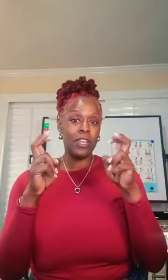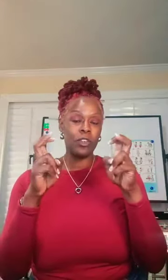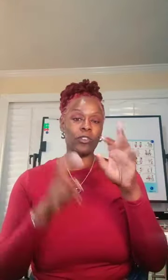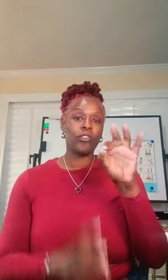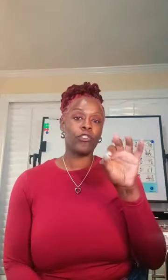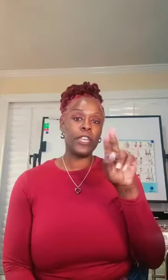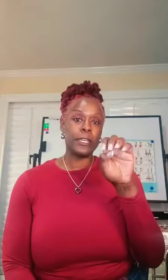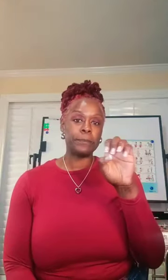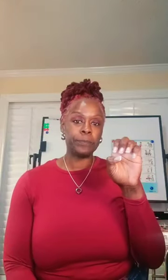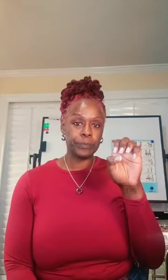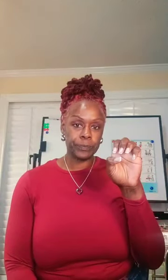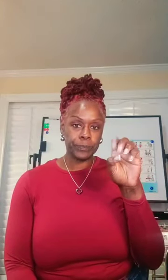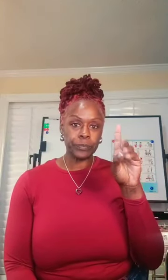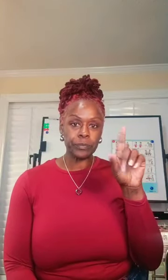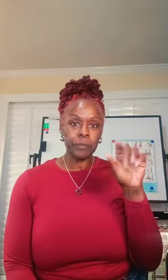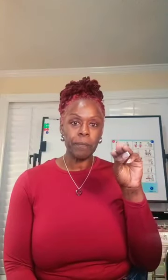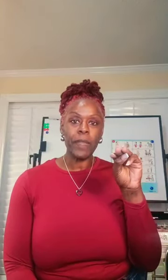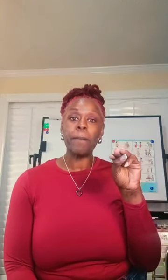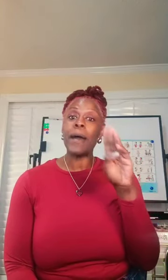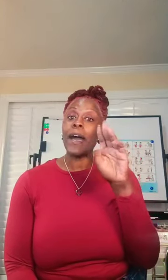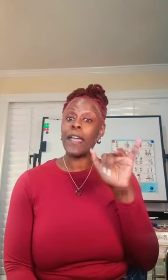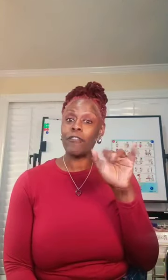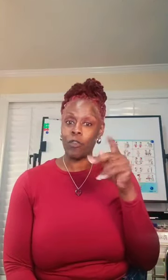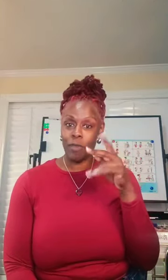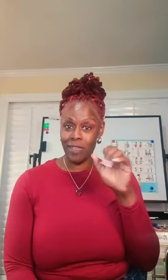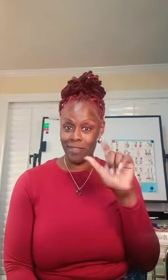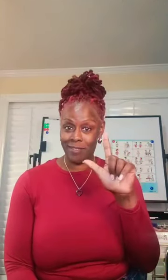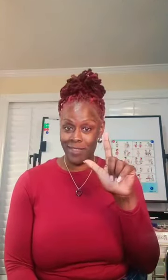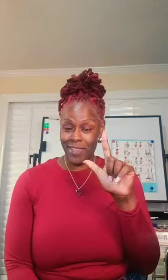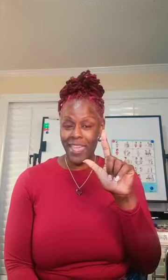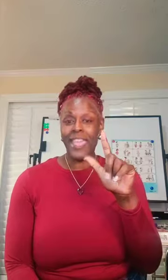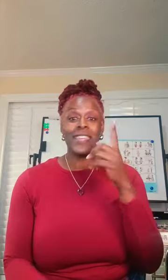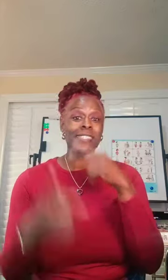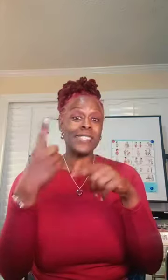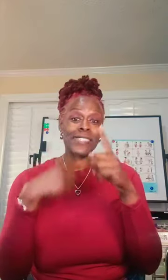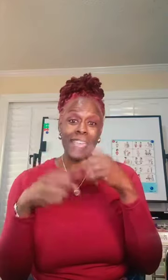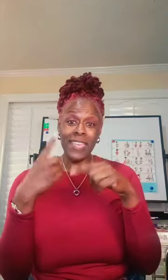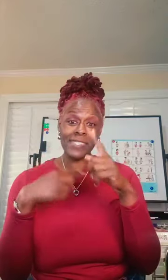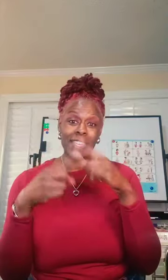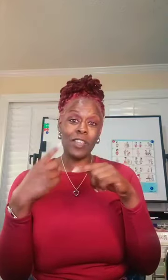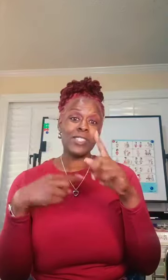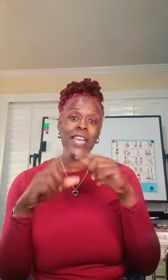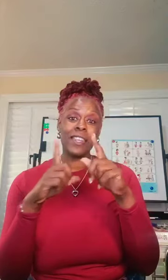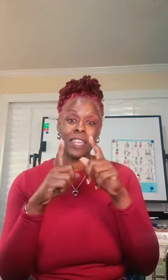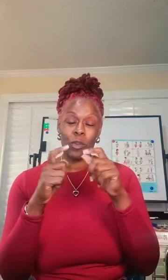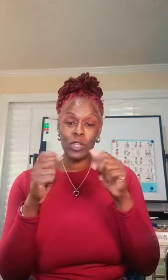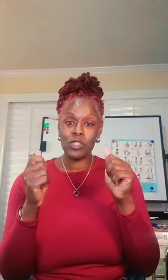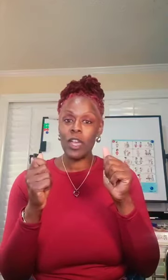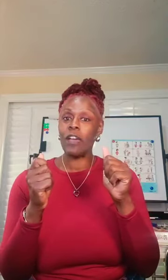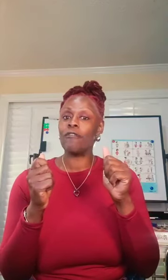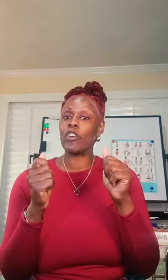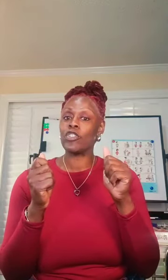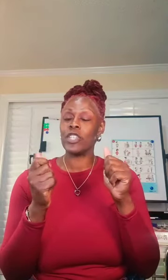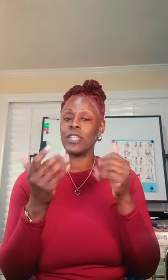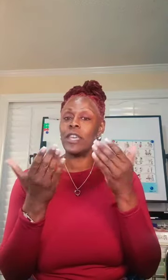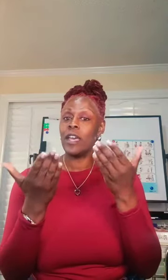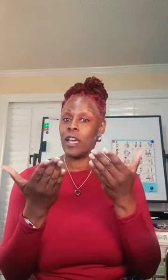entitled Freedom by Pharrell. And it's a ASL sign language version of